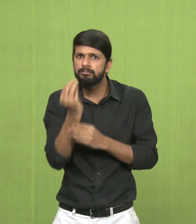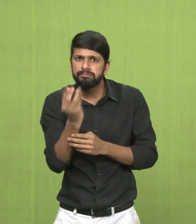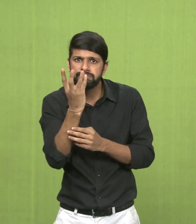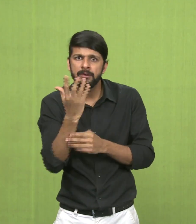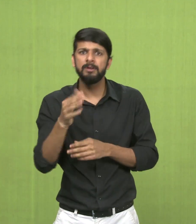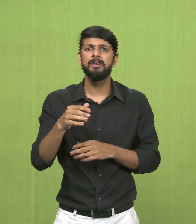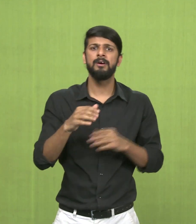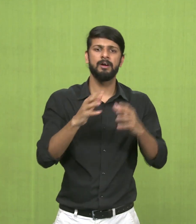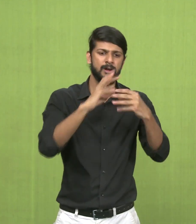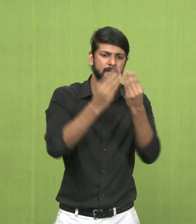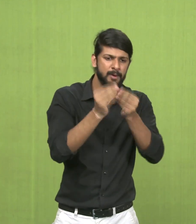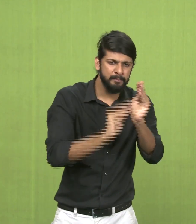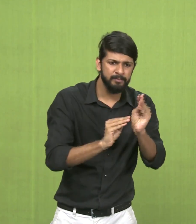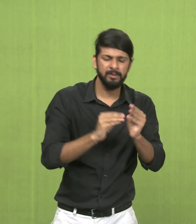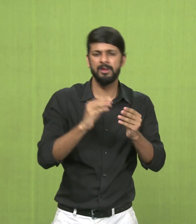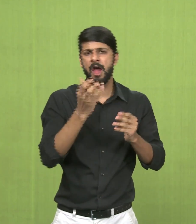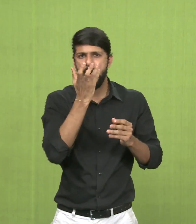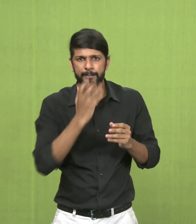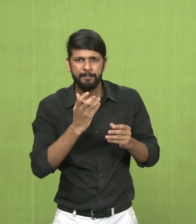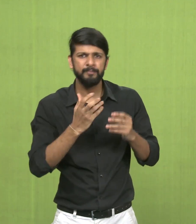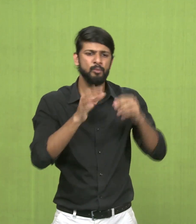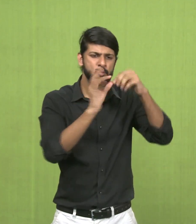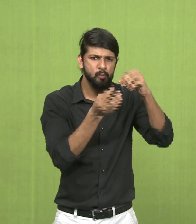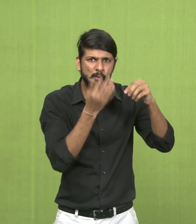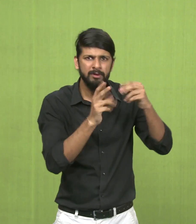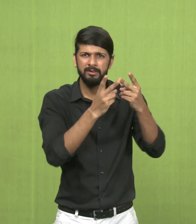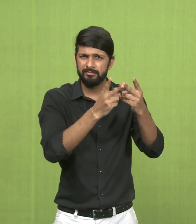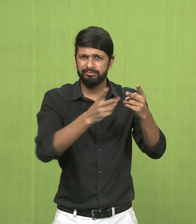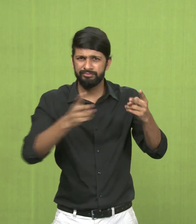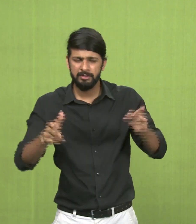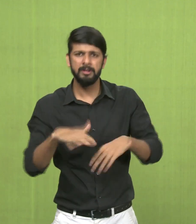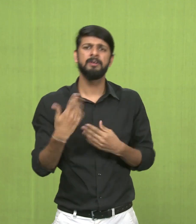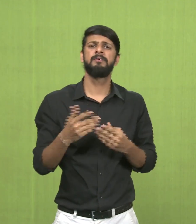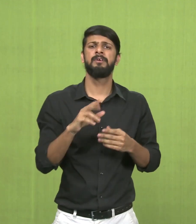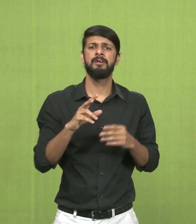Objects can be natural, for example, flowers, fruits, vegetables, etc.